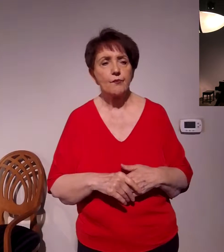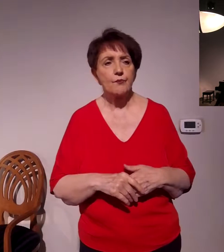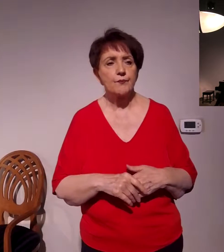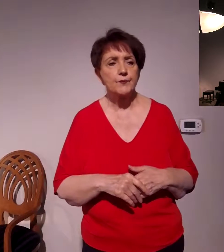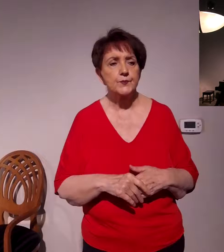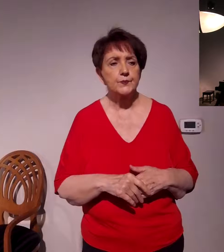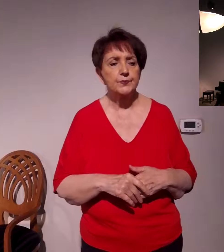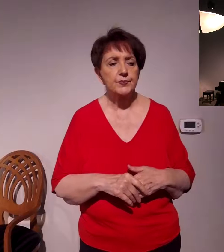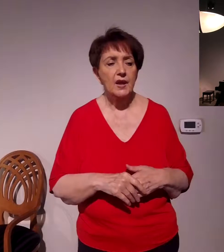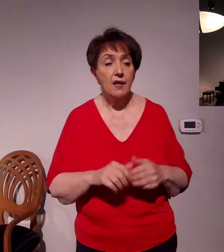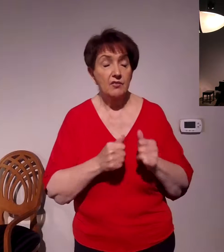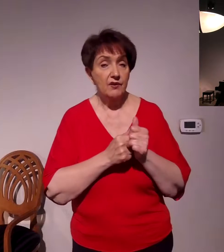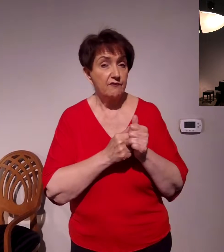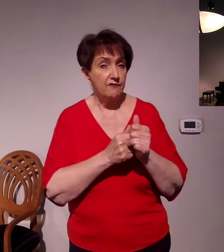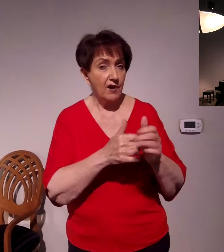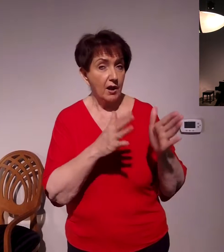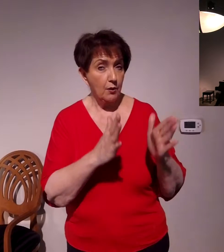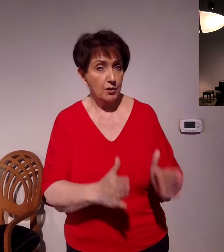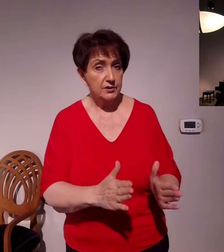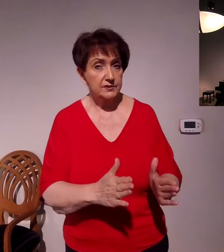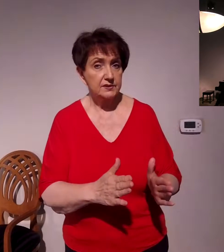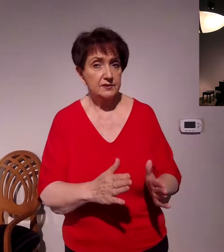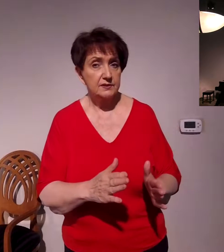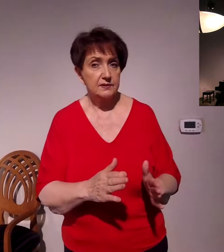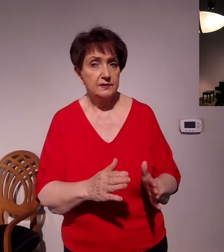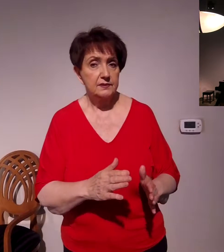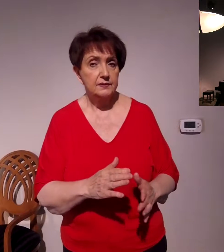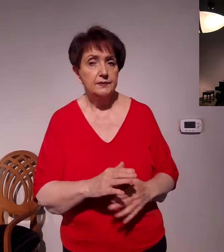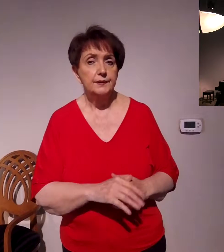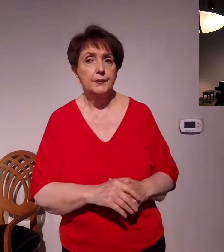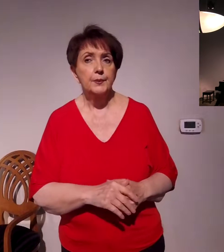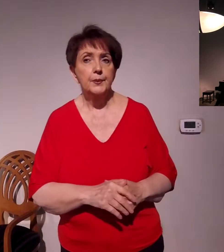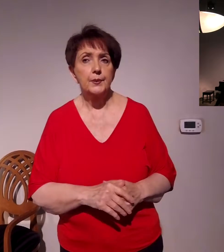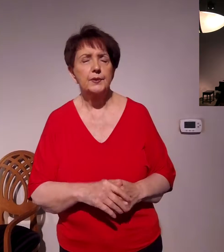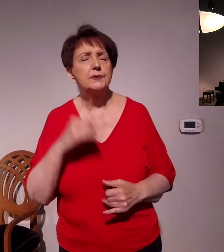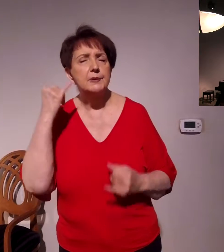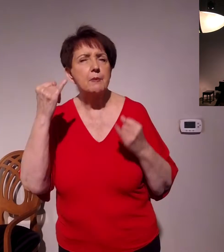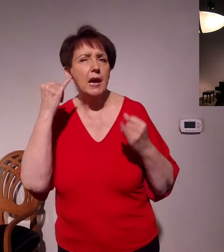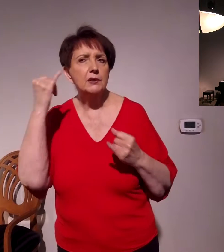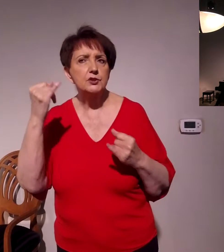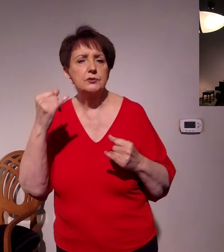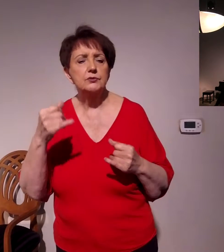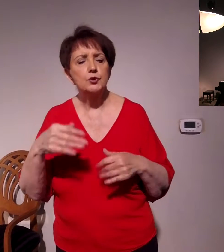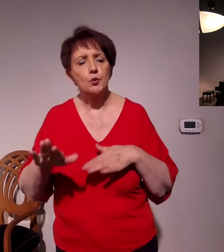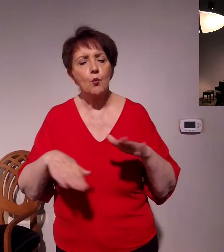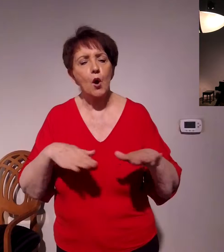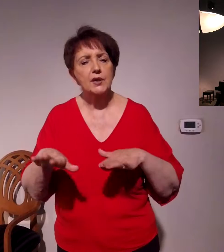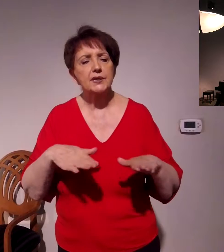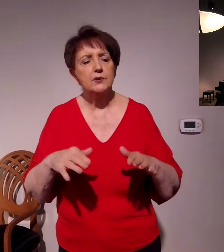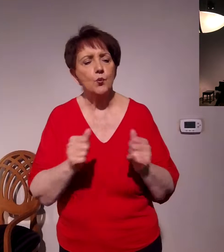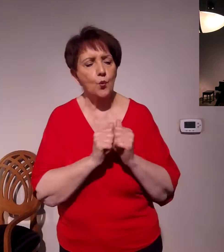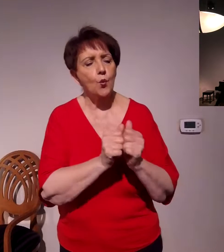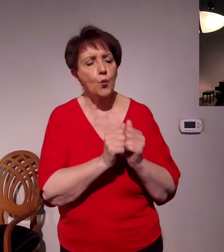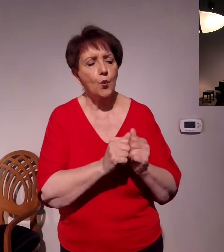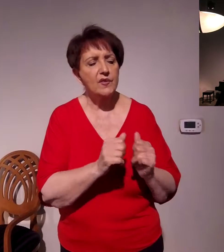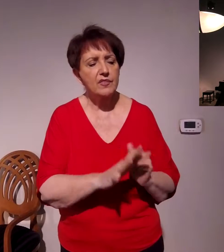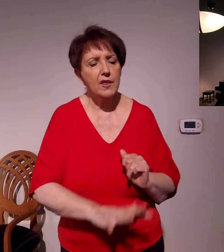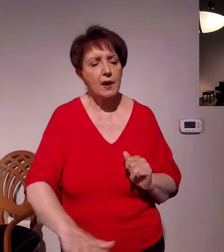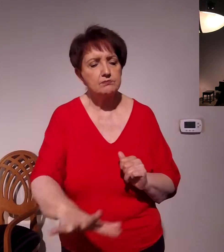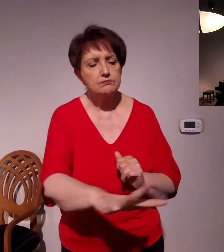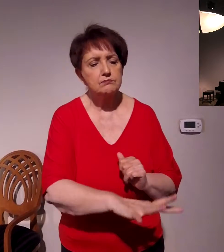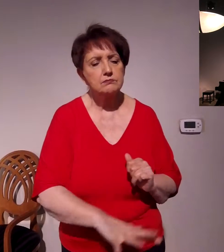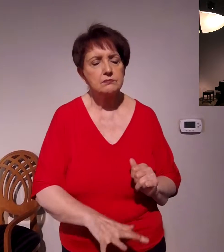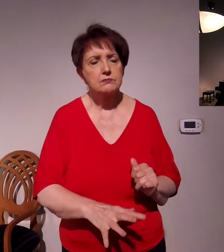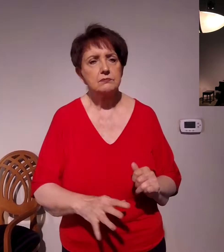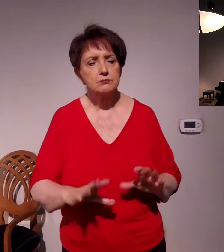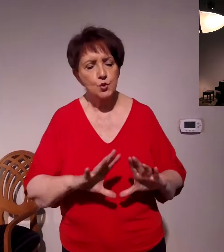these followers of Jesus, imagine you're walking amongst him. And, you know, it starts